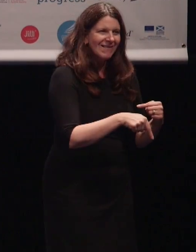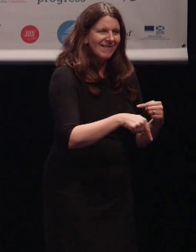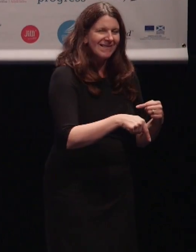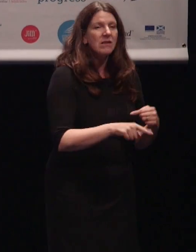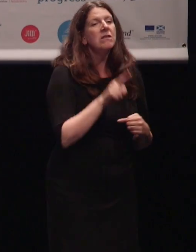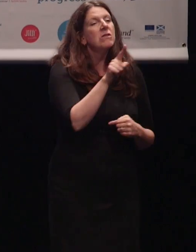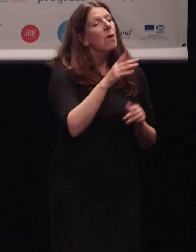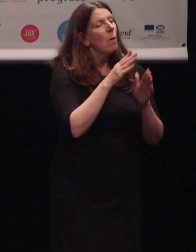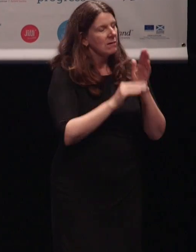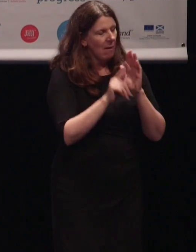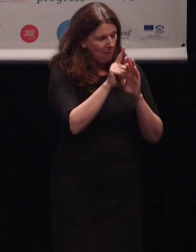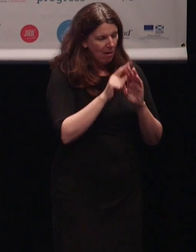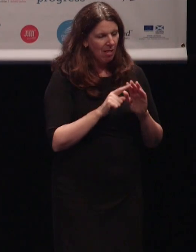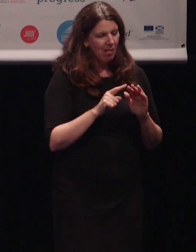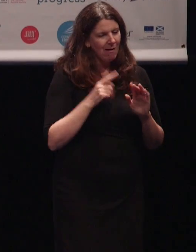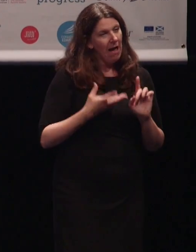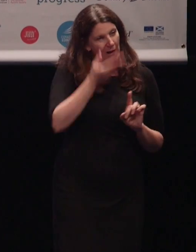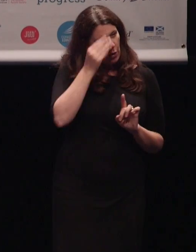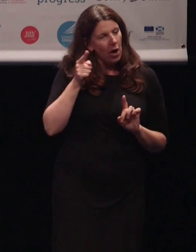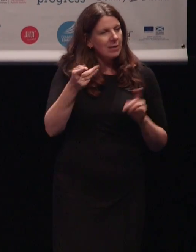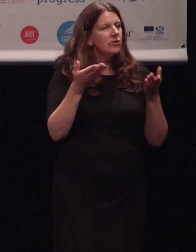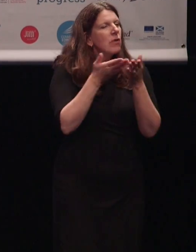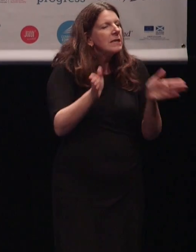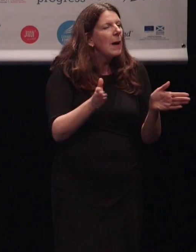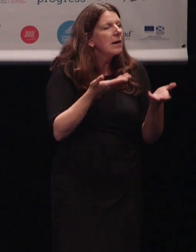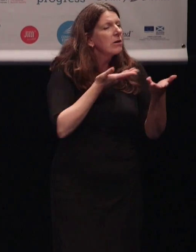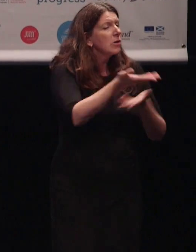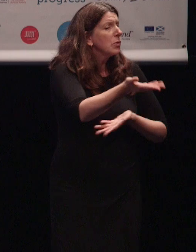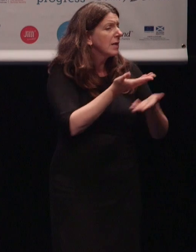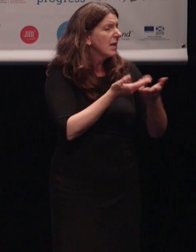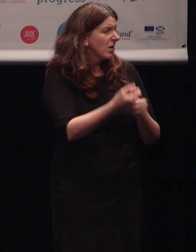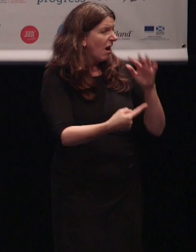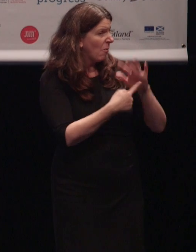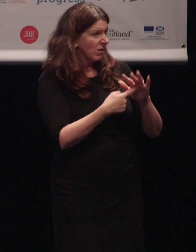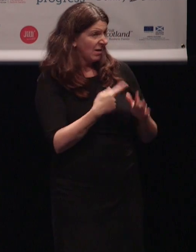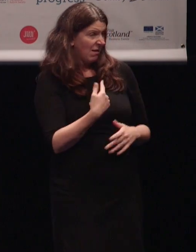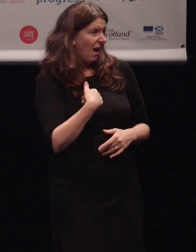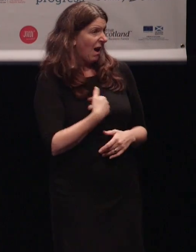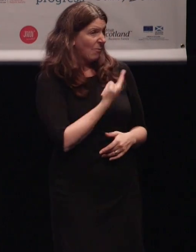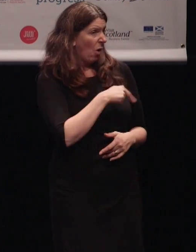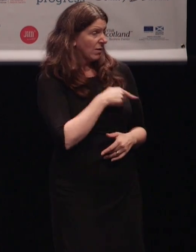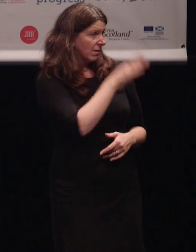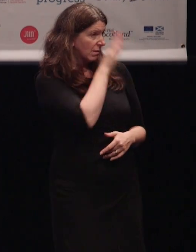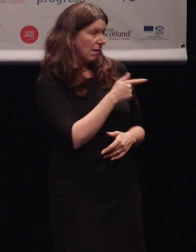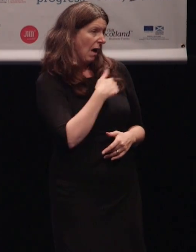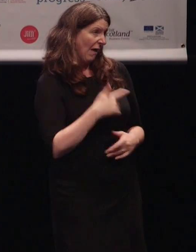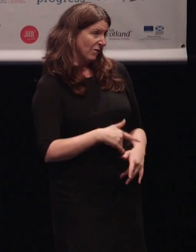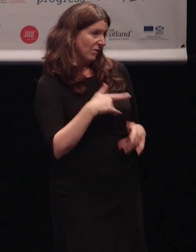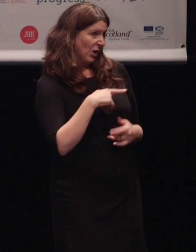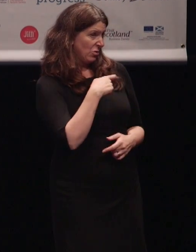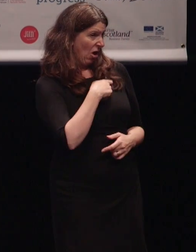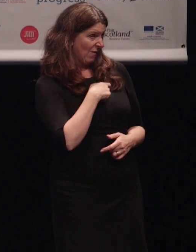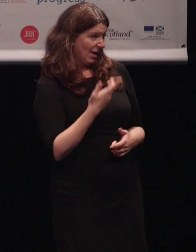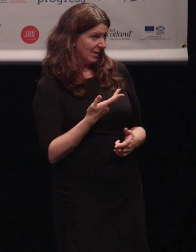this transparent communication is just to tell them I'm quite nervous. I did that when I was going to meet a man